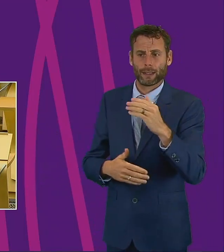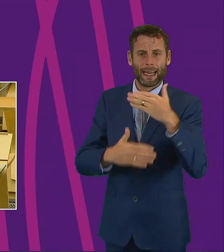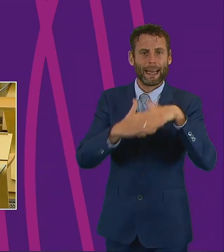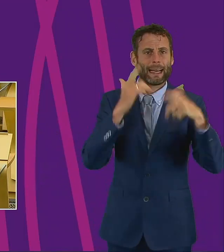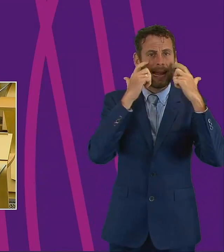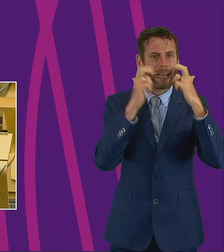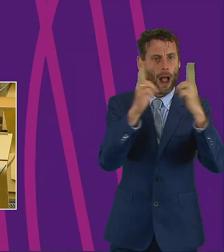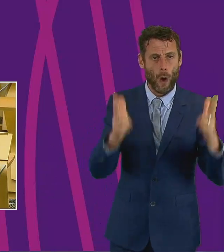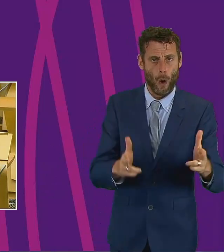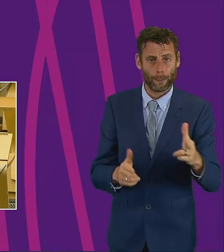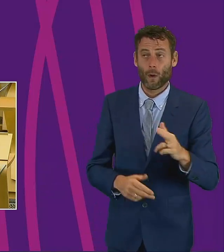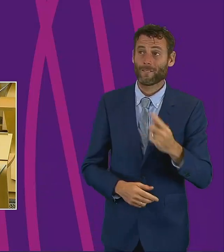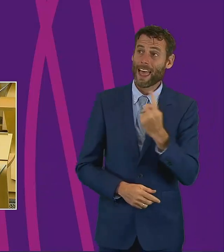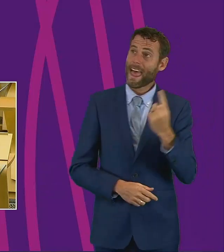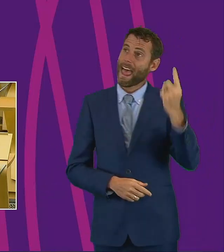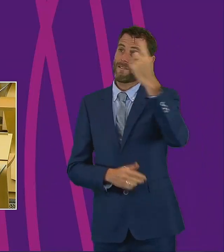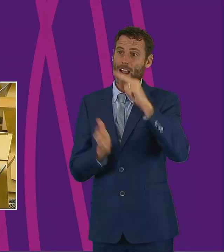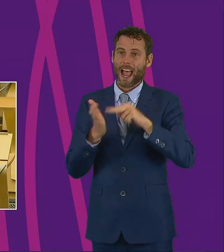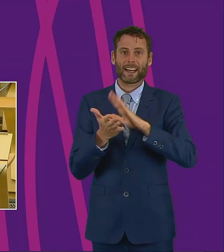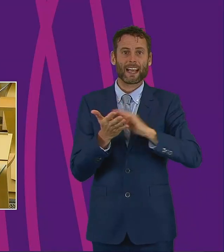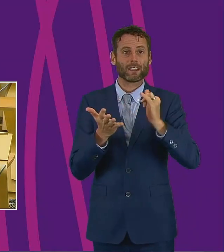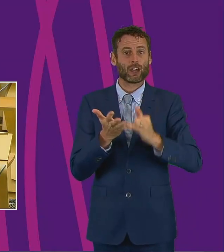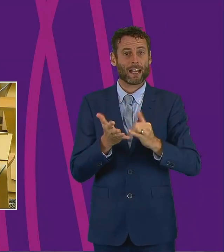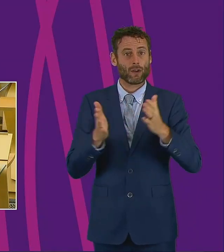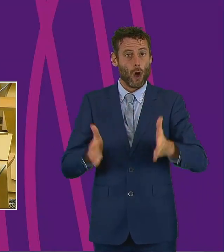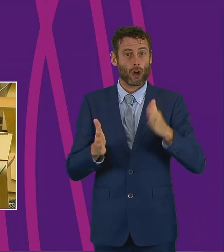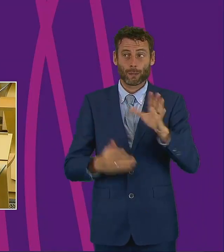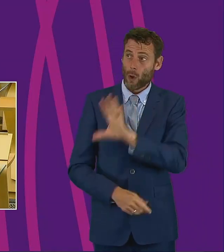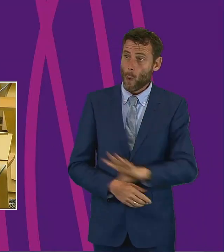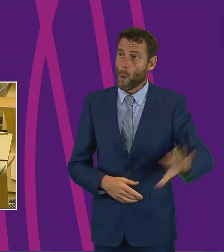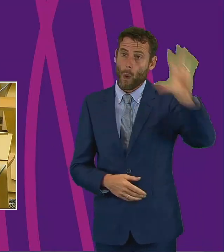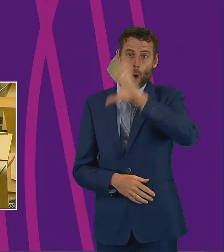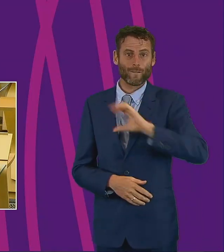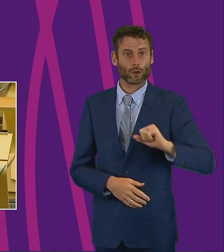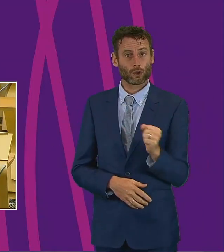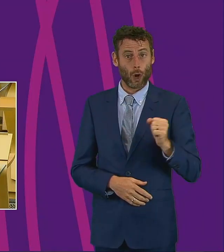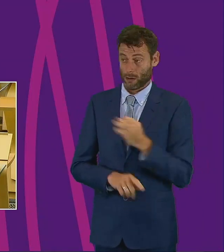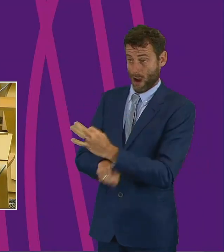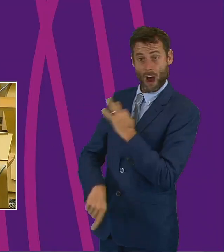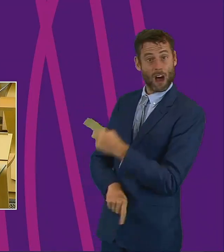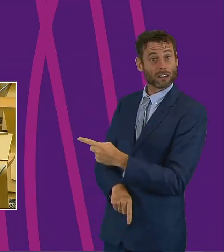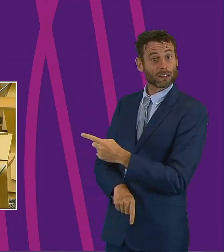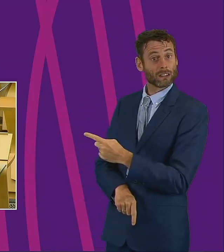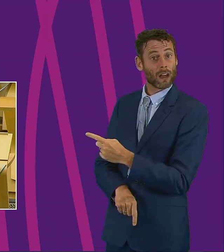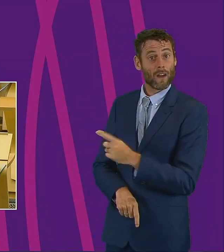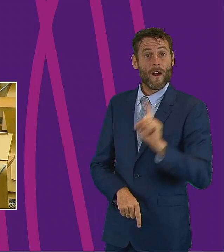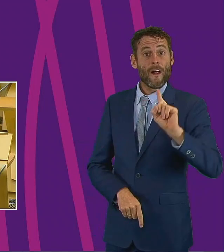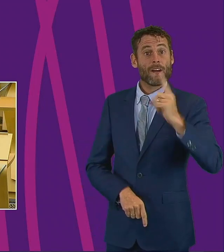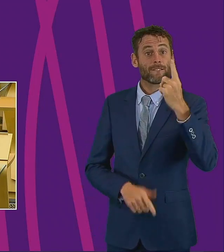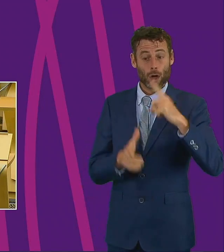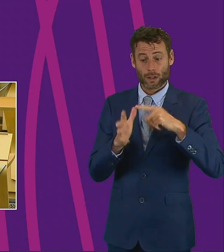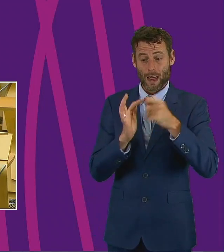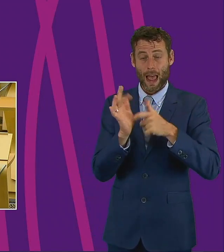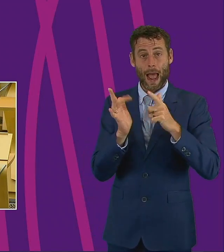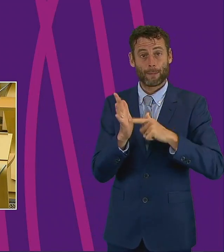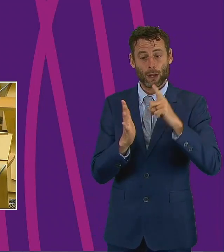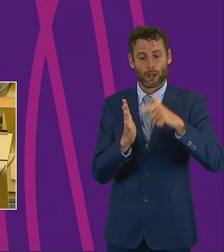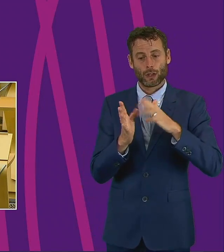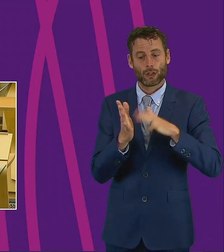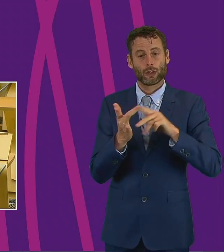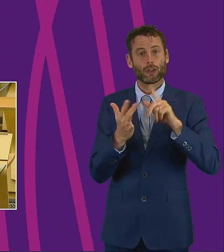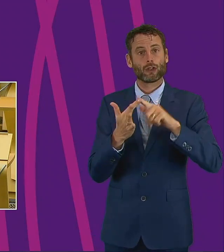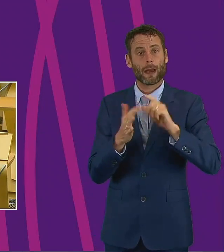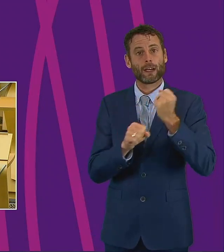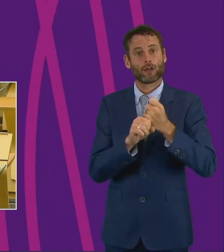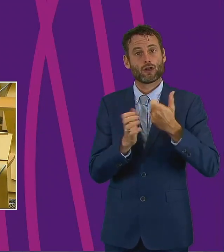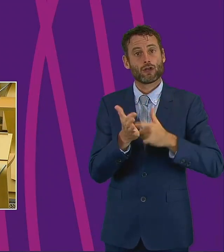every NHS hospital across Scotland. On the 1st of April, Jamie Green from the